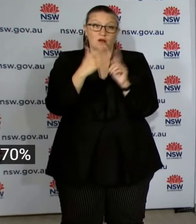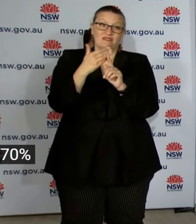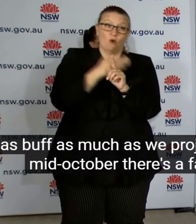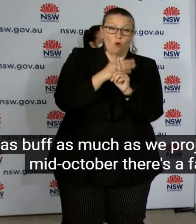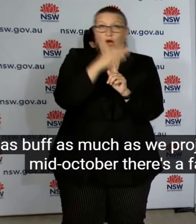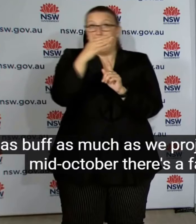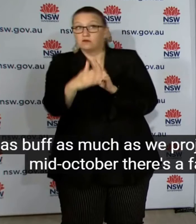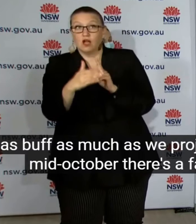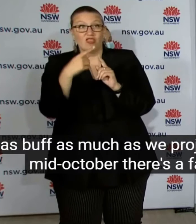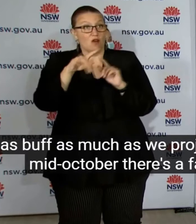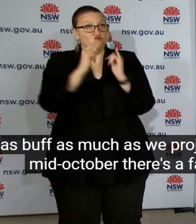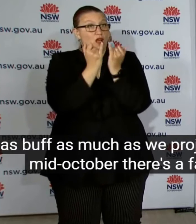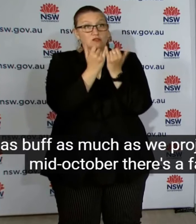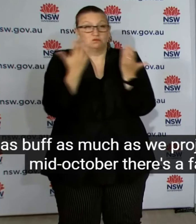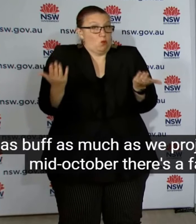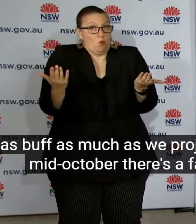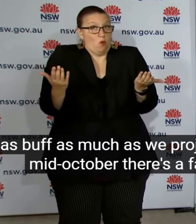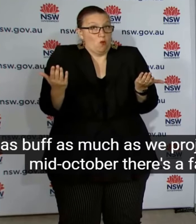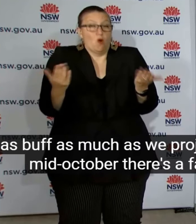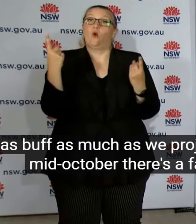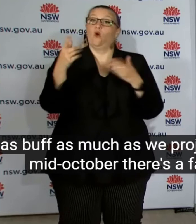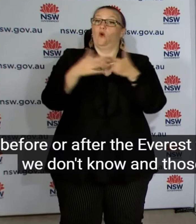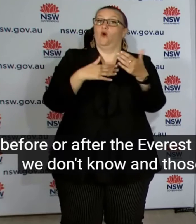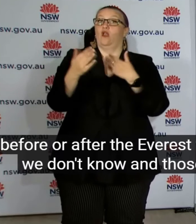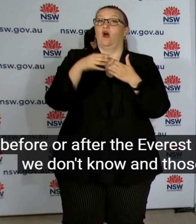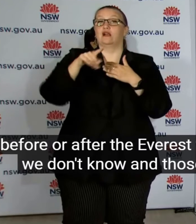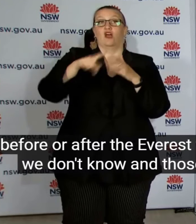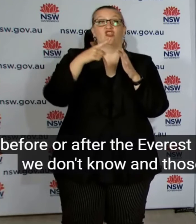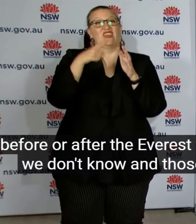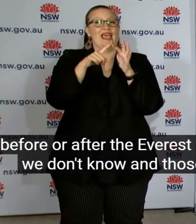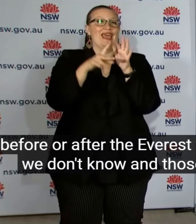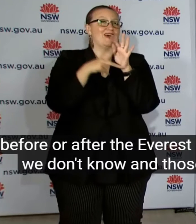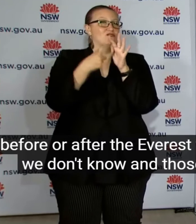don't know, and those organisers of the Everest will have to take into account that they may be